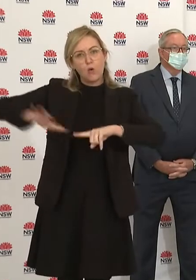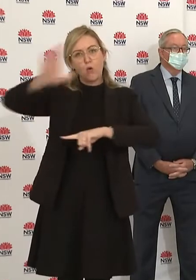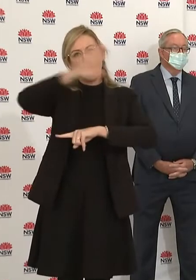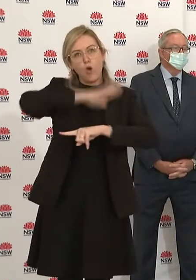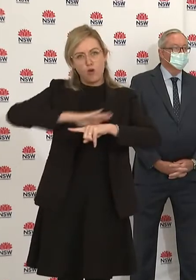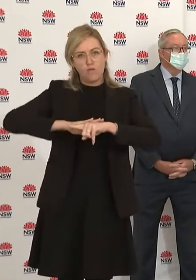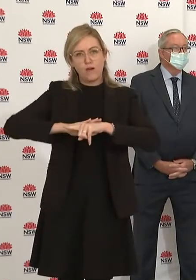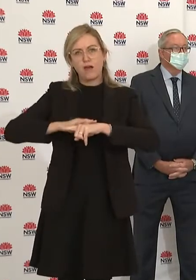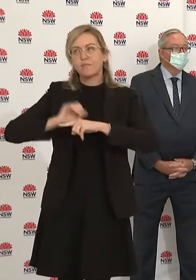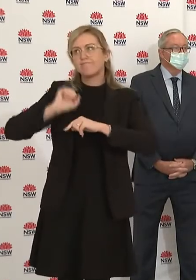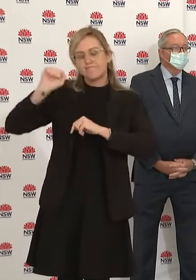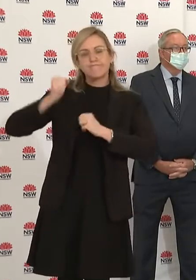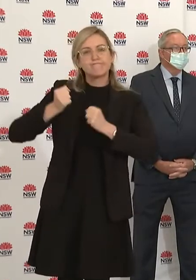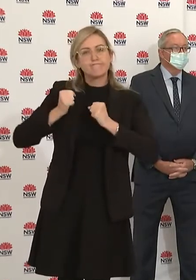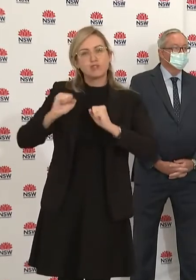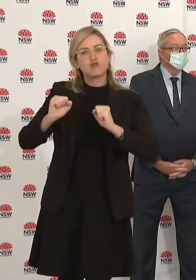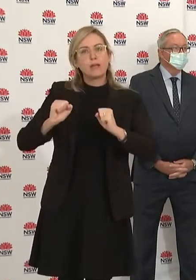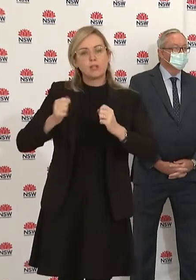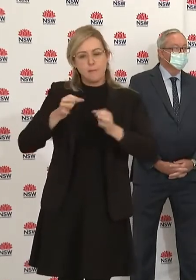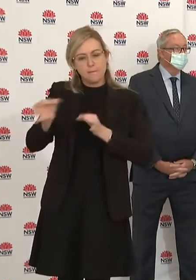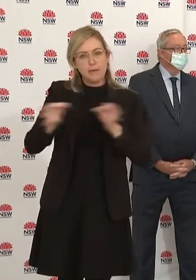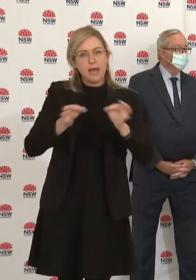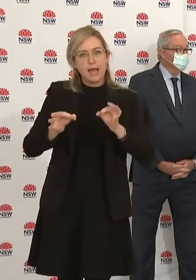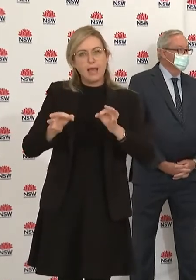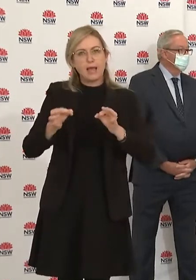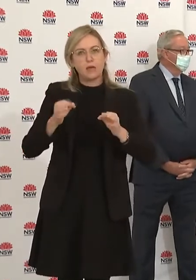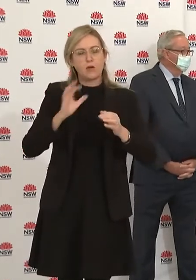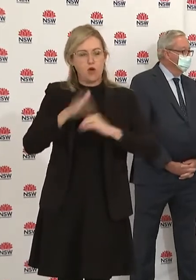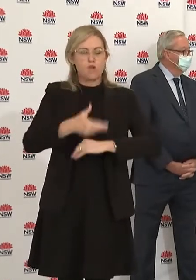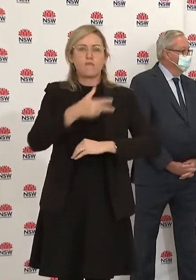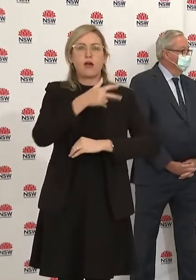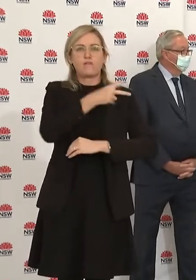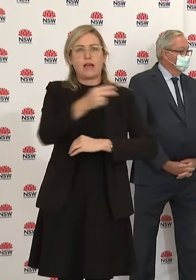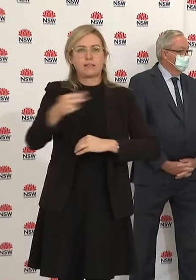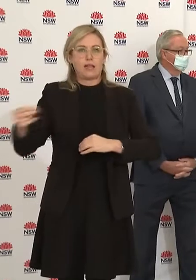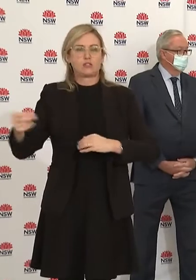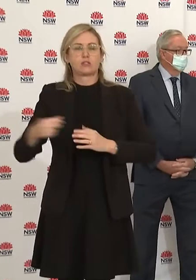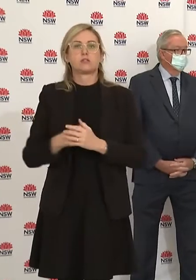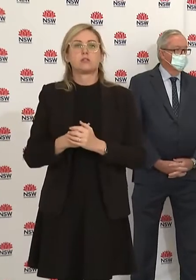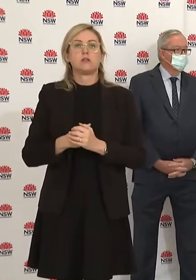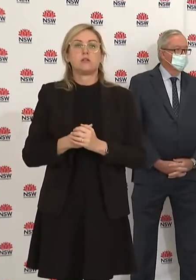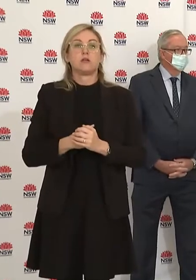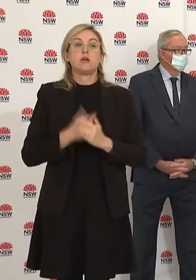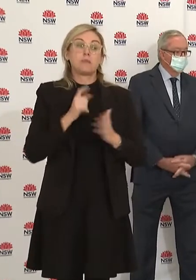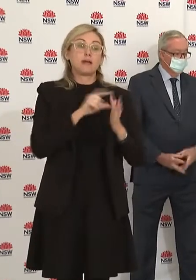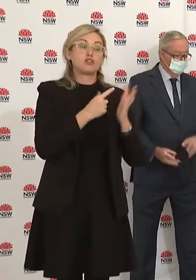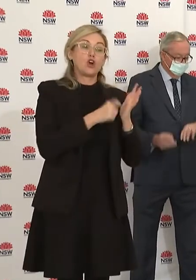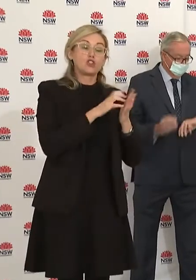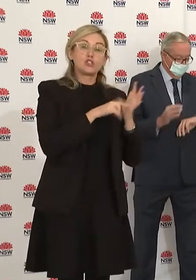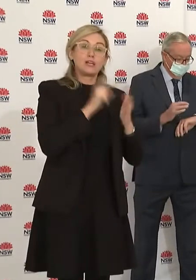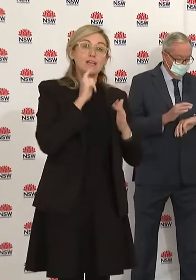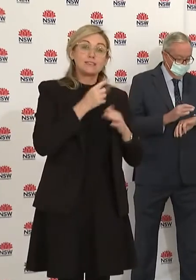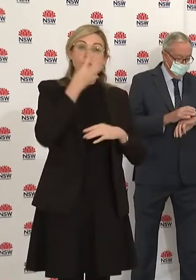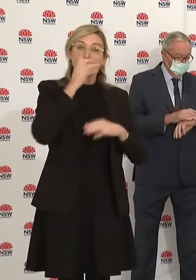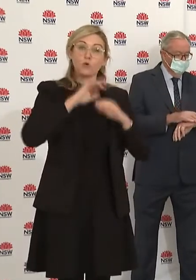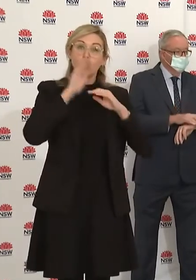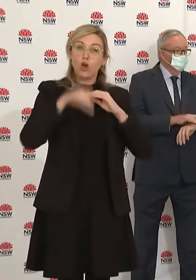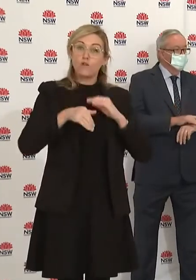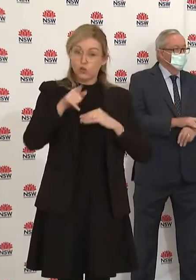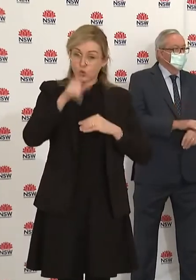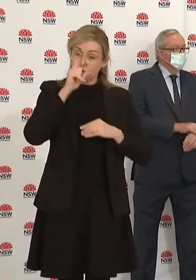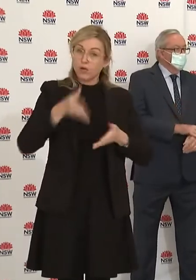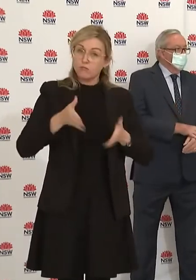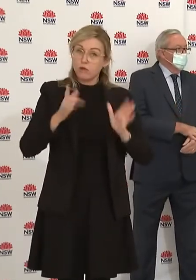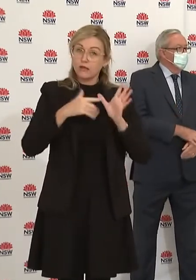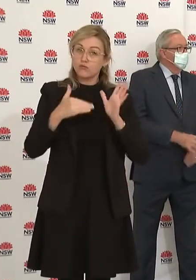vaccines. But we want to be very clear. Dr. Chant has said that if you're over 40, there is no reason you shouldn't be getting the AstraZeneca. If you're worried, if you're concerned,